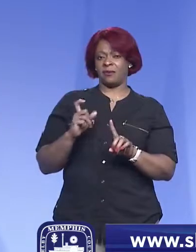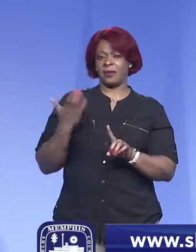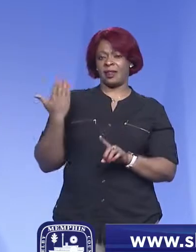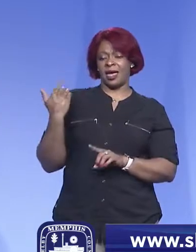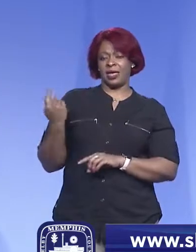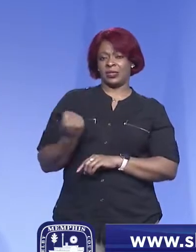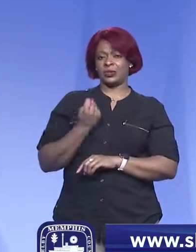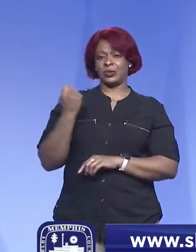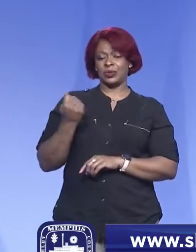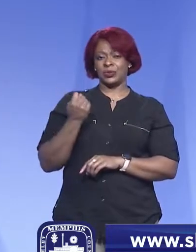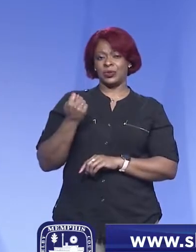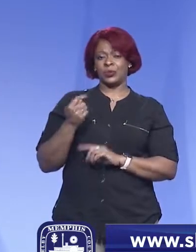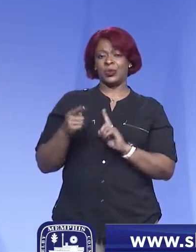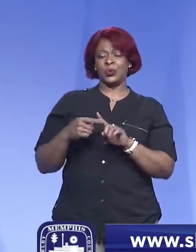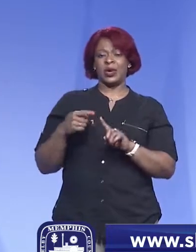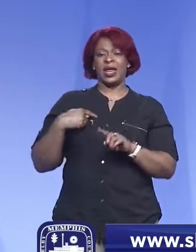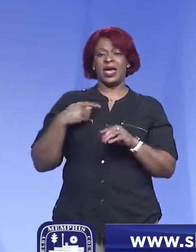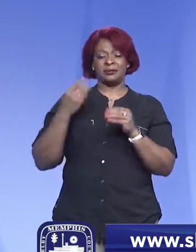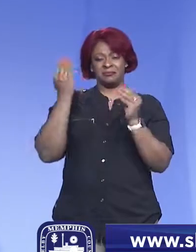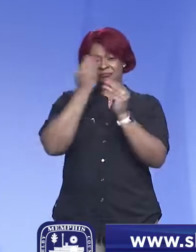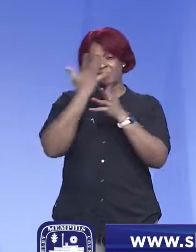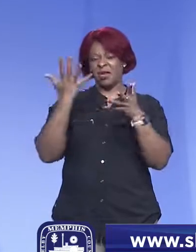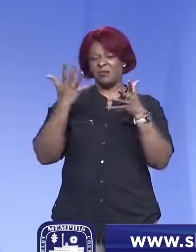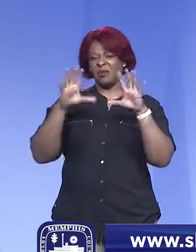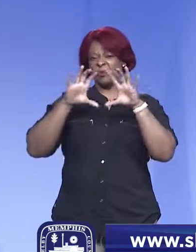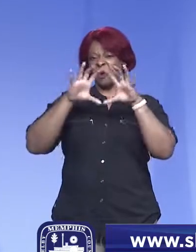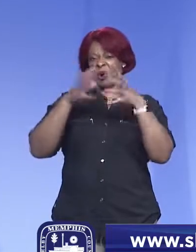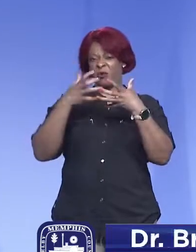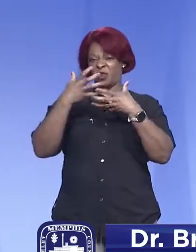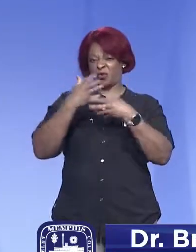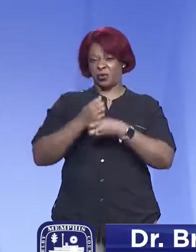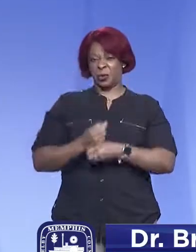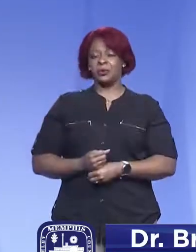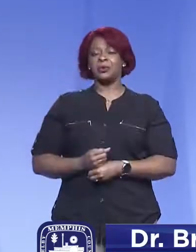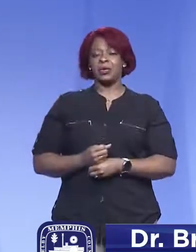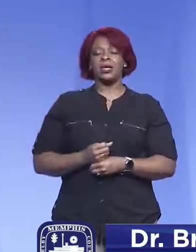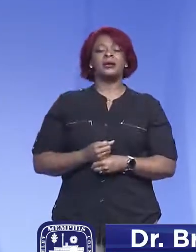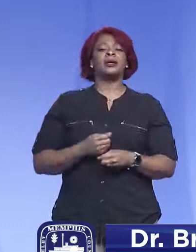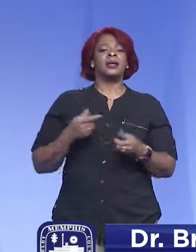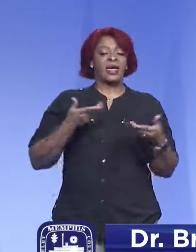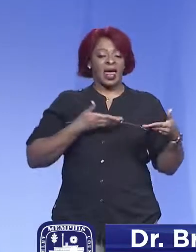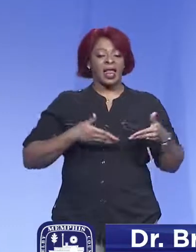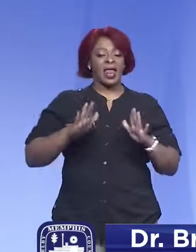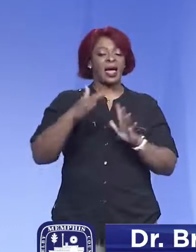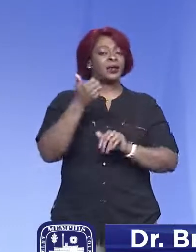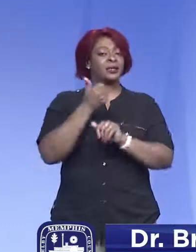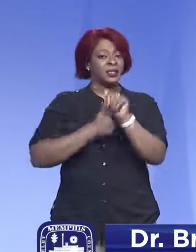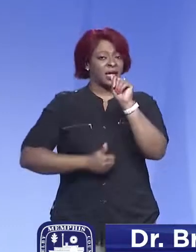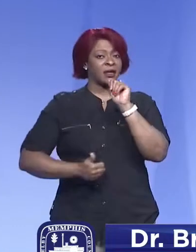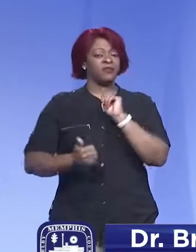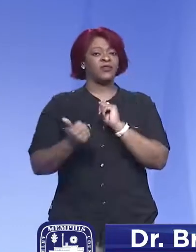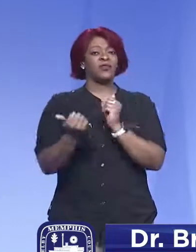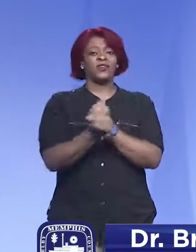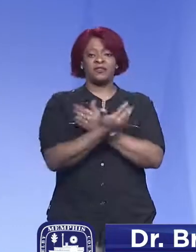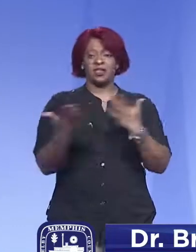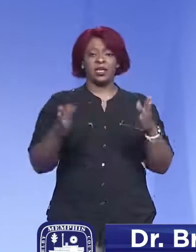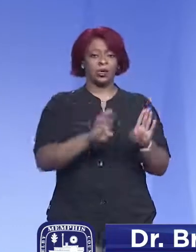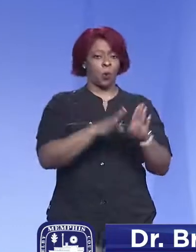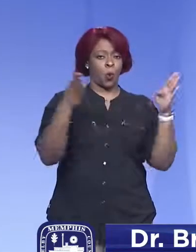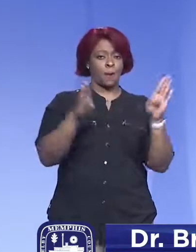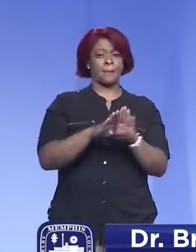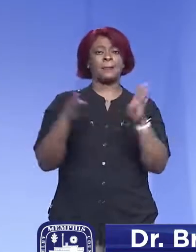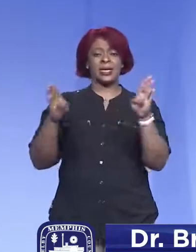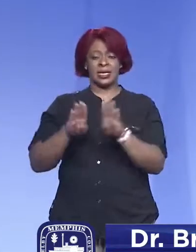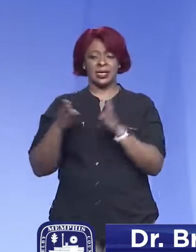Tuesday when I gave an overview, pretty much allows everything to be open.